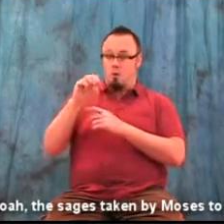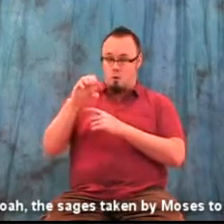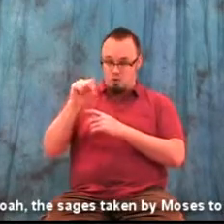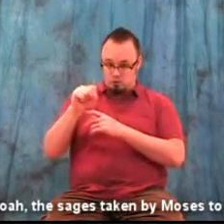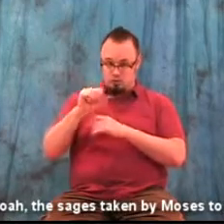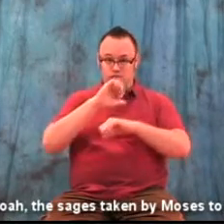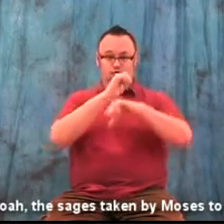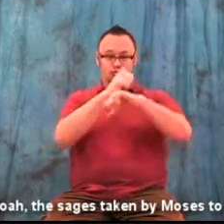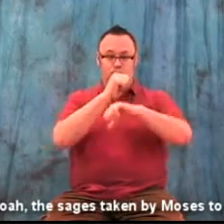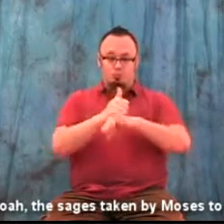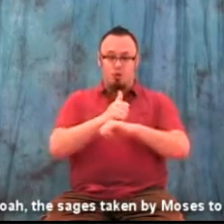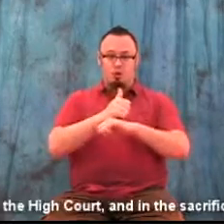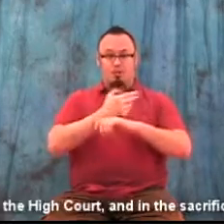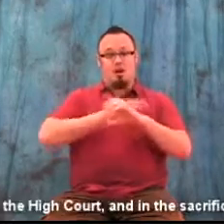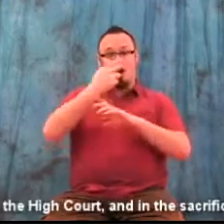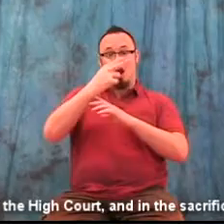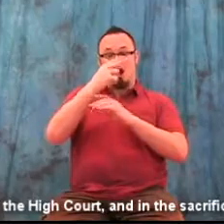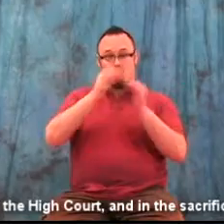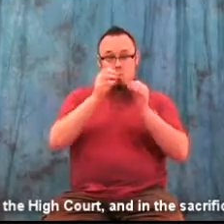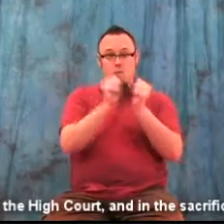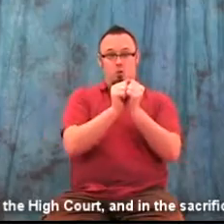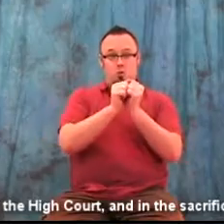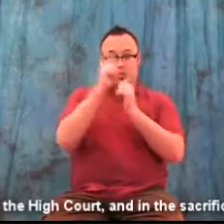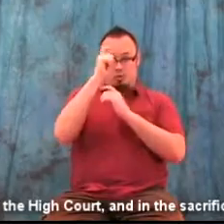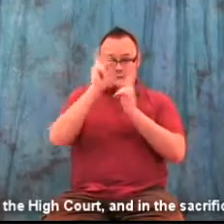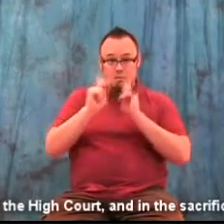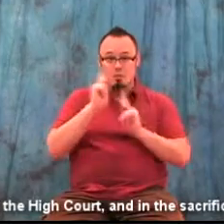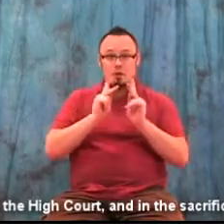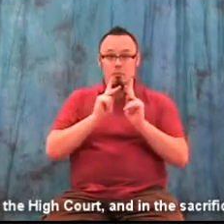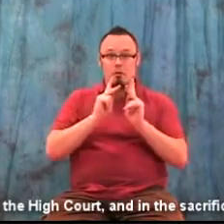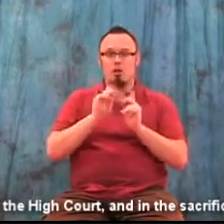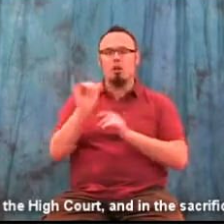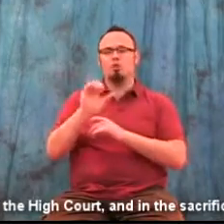high court, and in the sacrifices during the holiday of Sukkot.